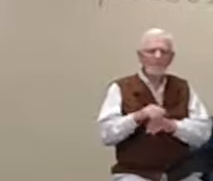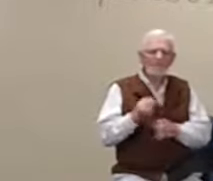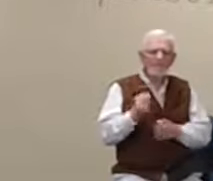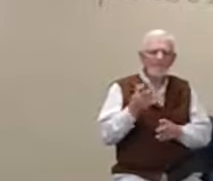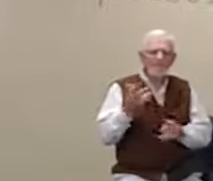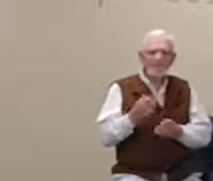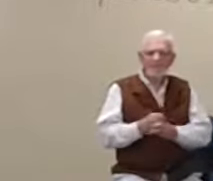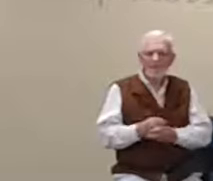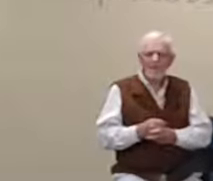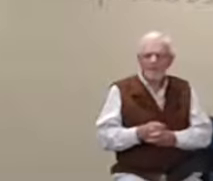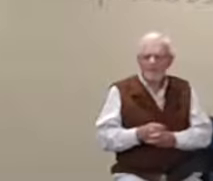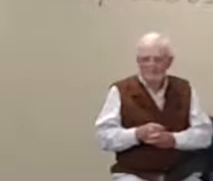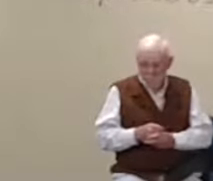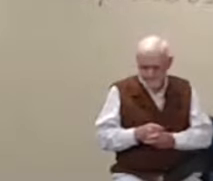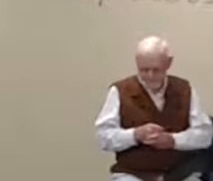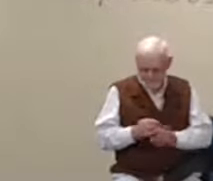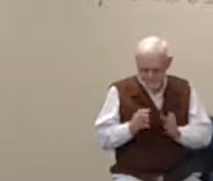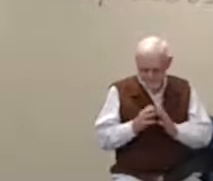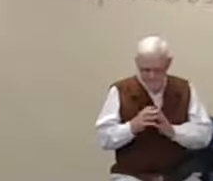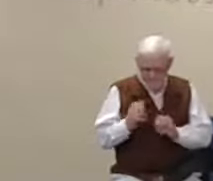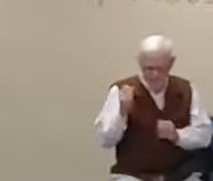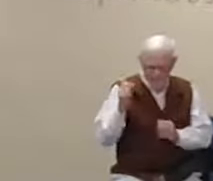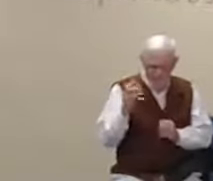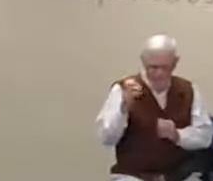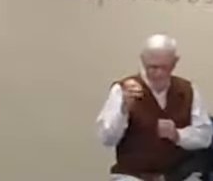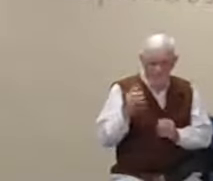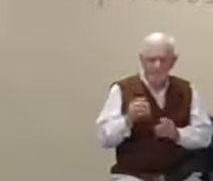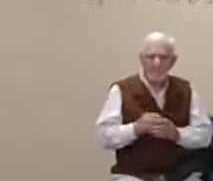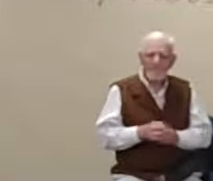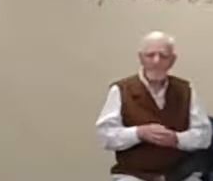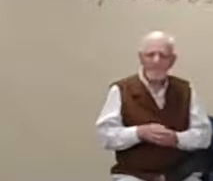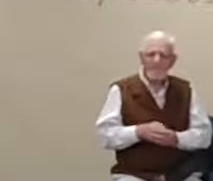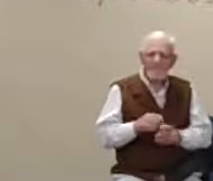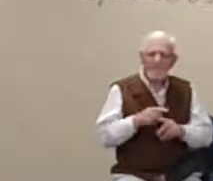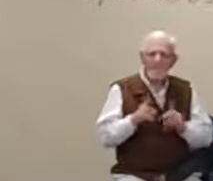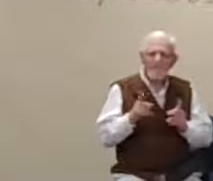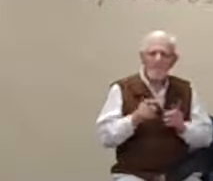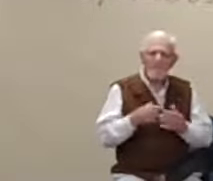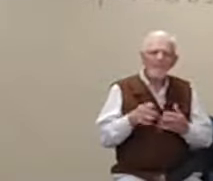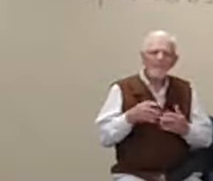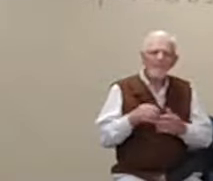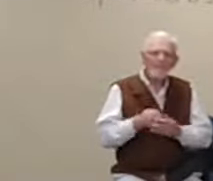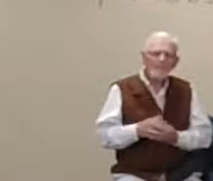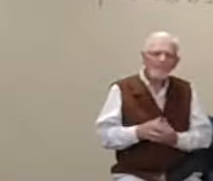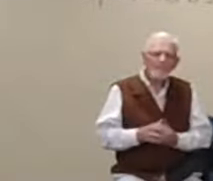all over the place and stuff like that and scream and yell and, you know. But anyway, so